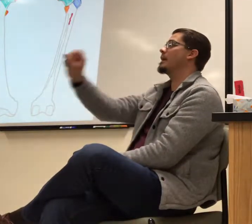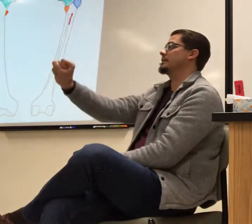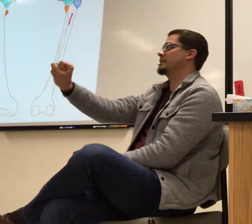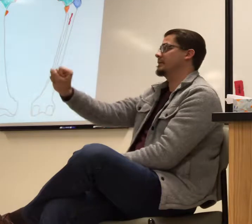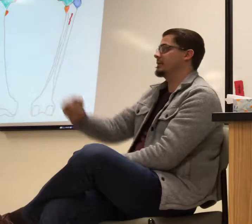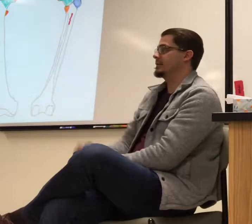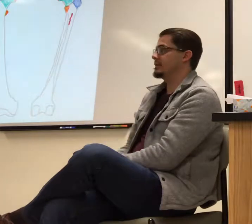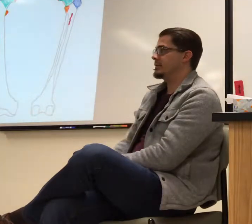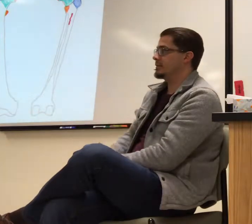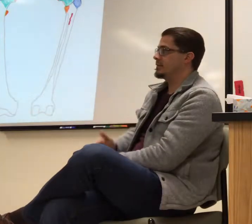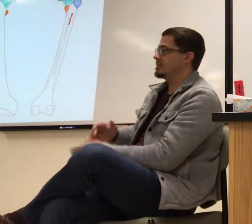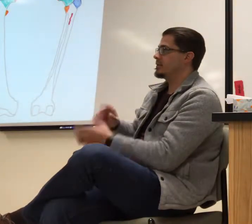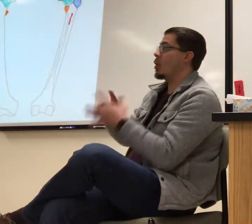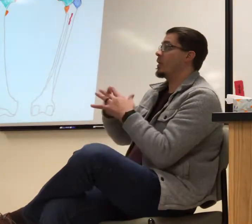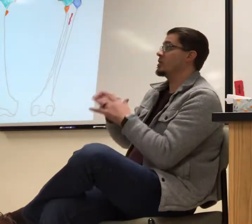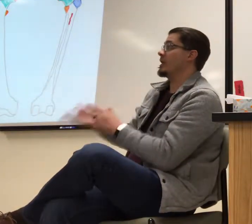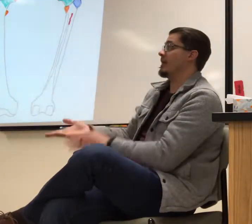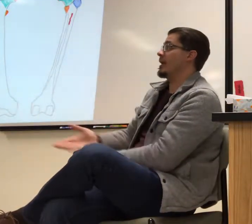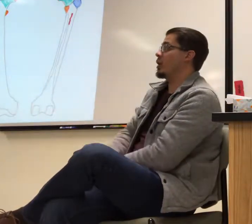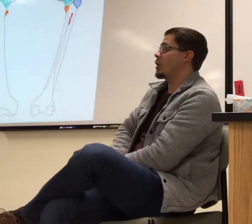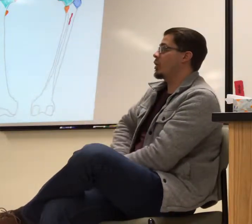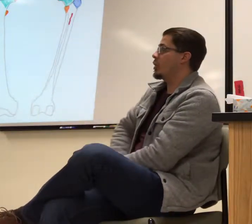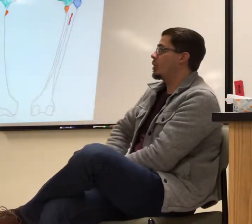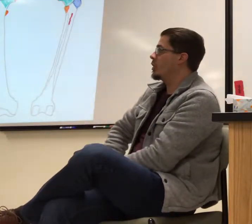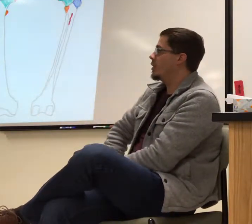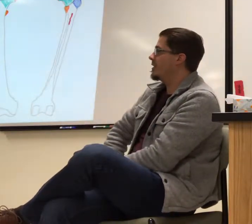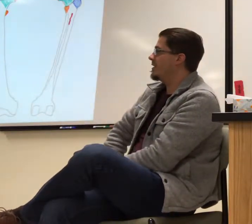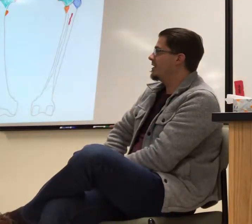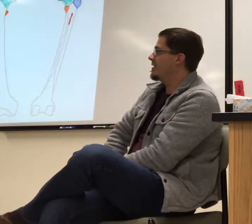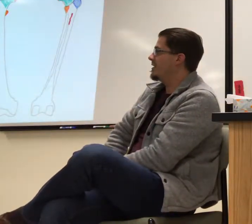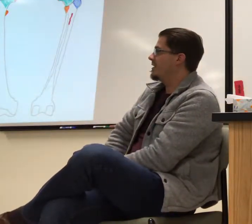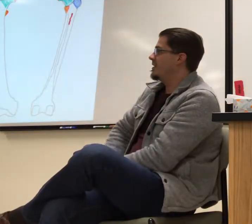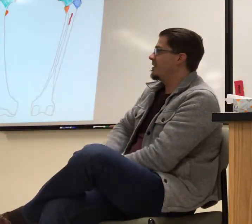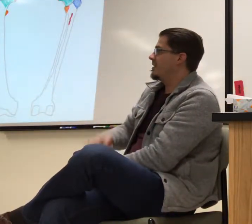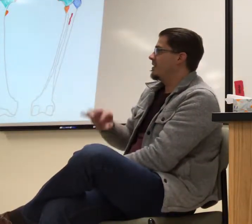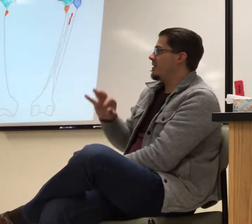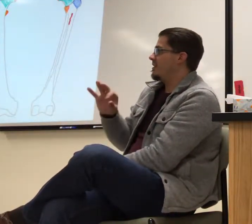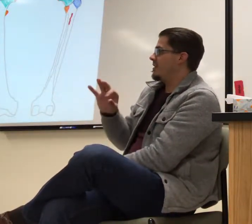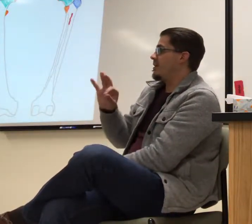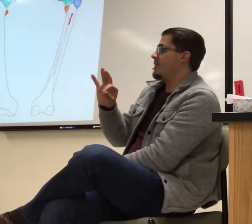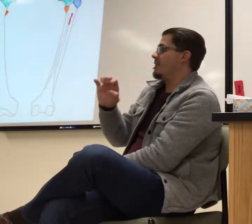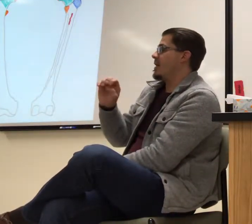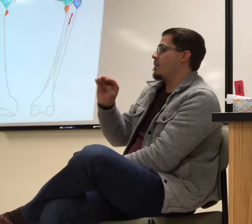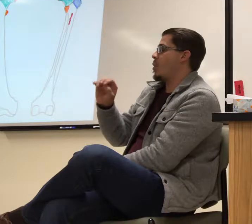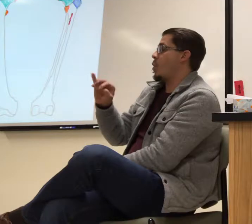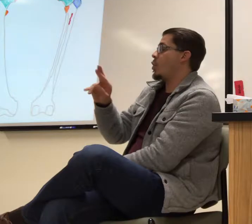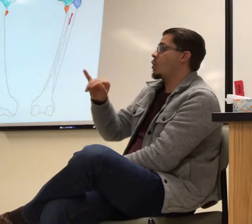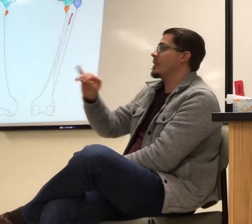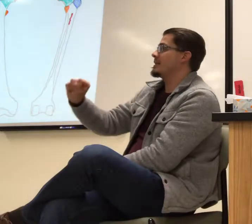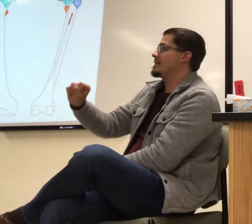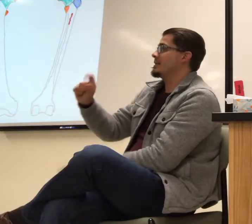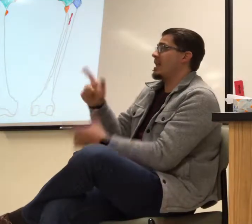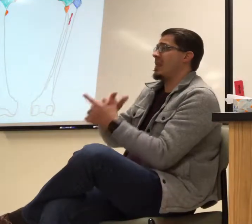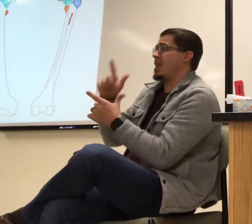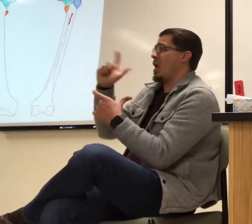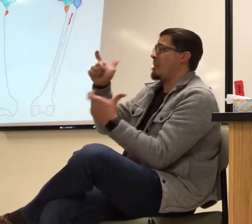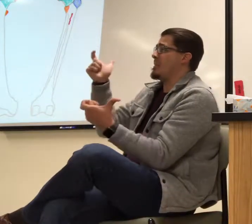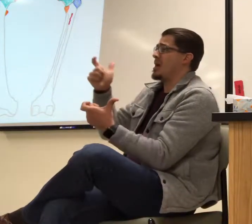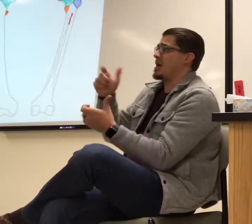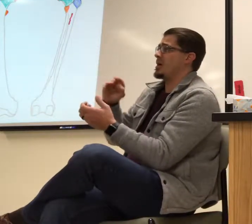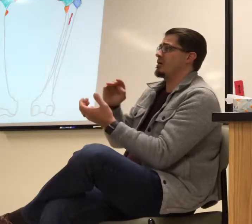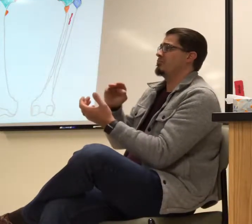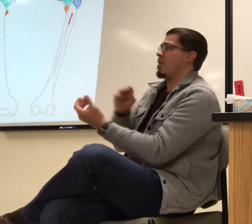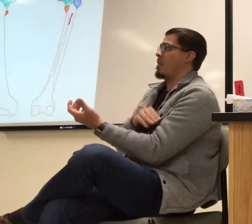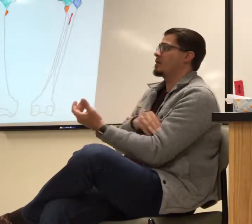And muscle called adductor magnus inserts